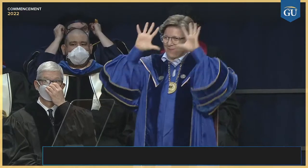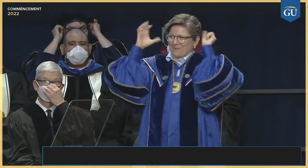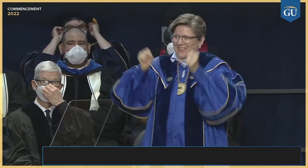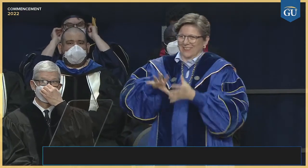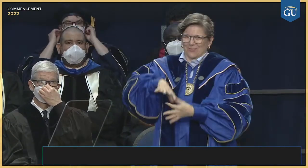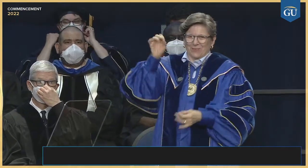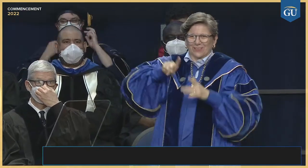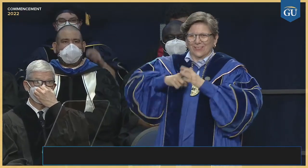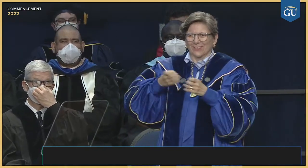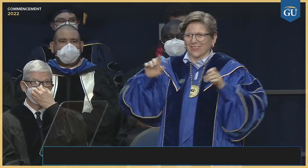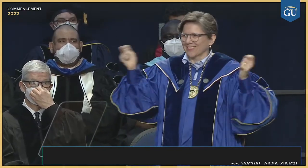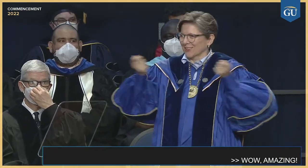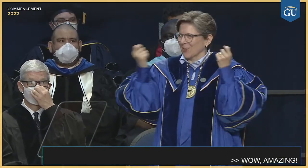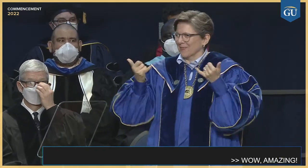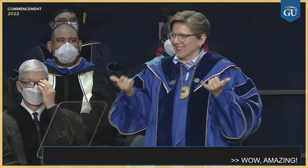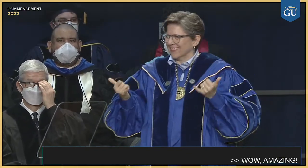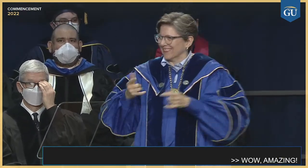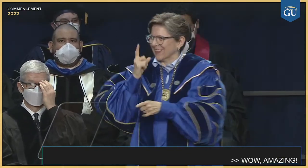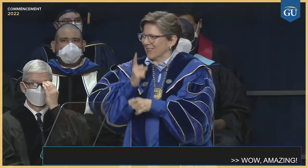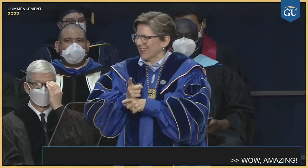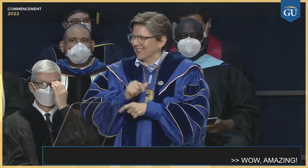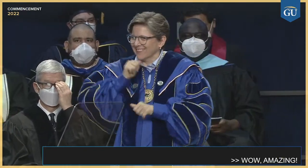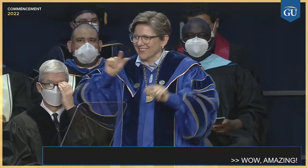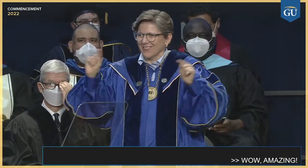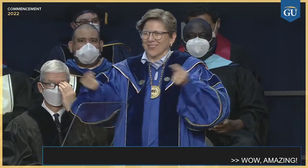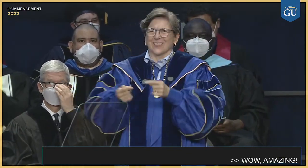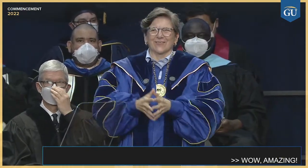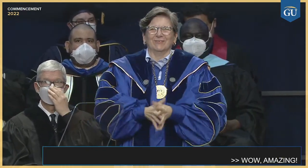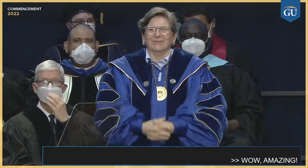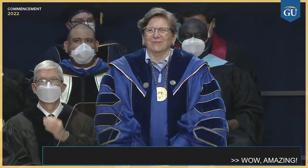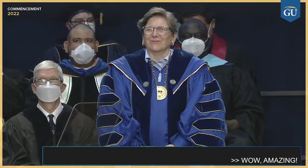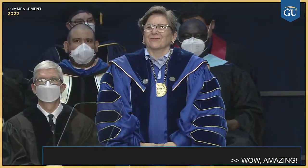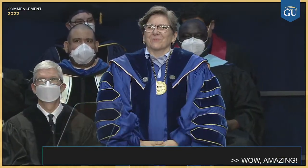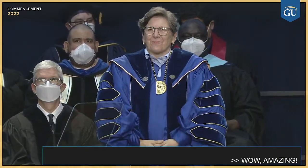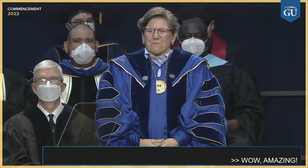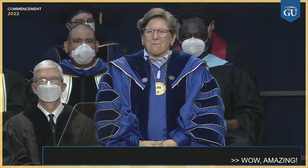That was great. Nothing like the bison spirit to get us started for today's commencement.